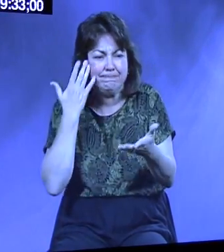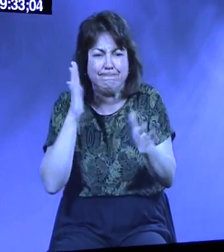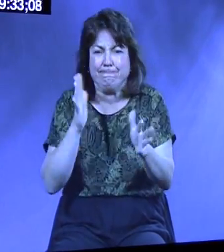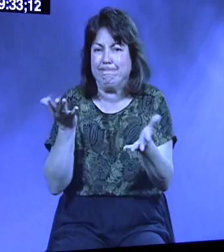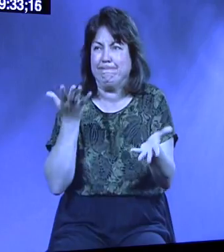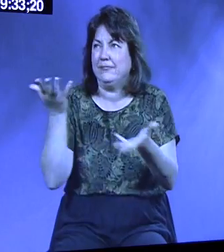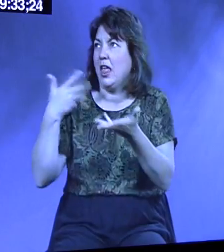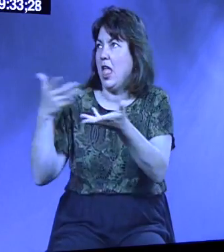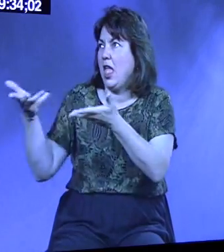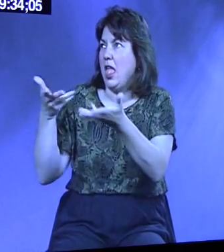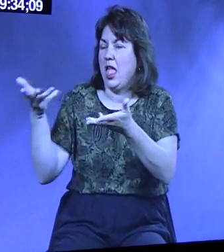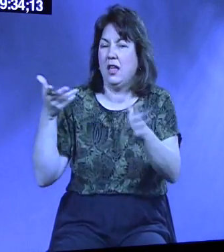on fire. What should I do?